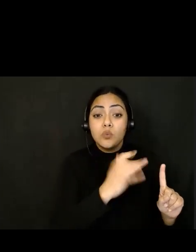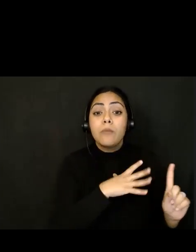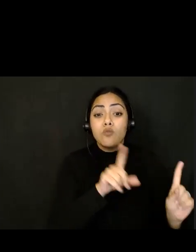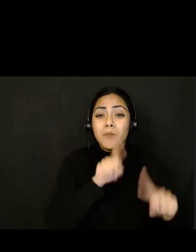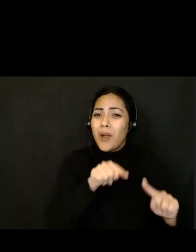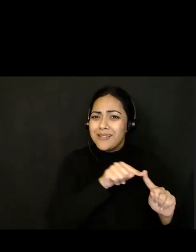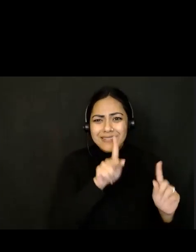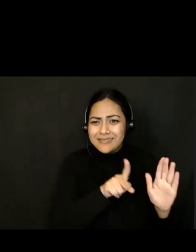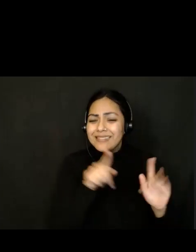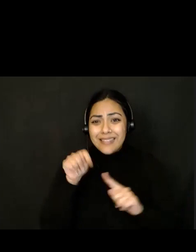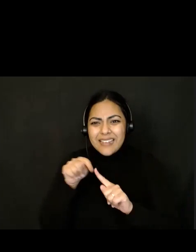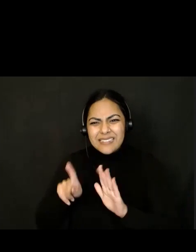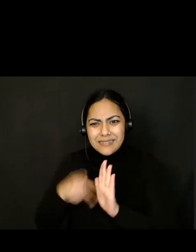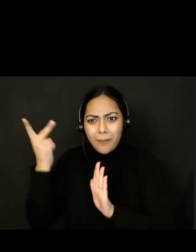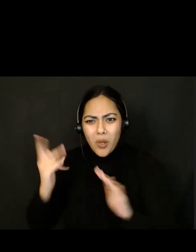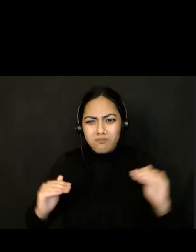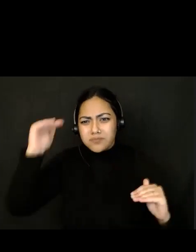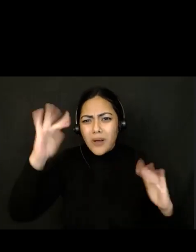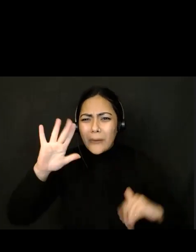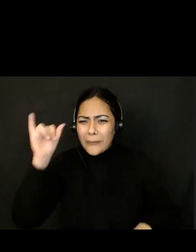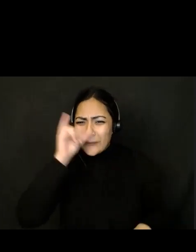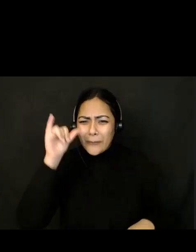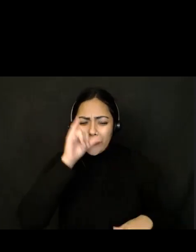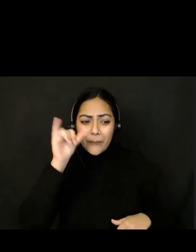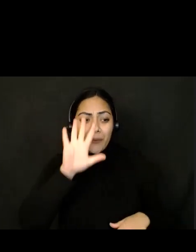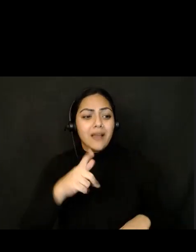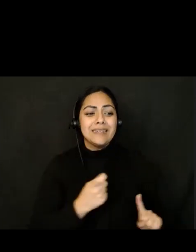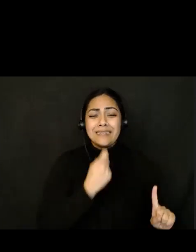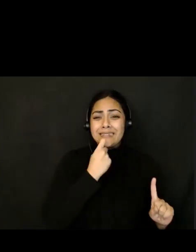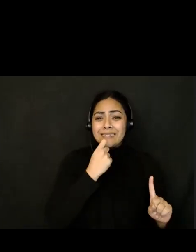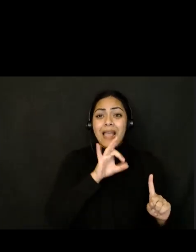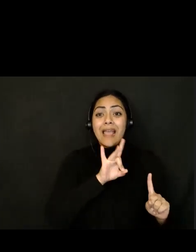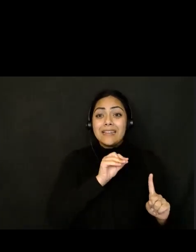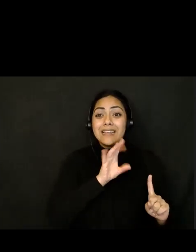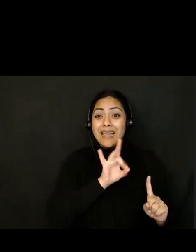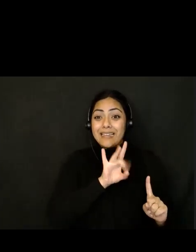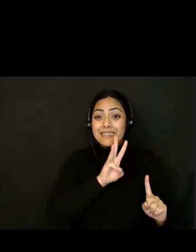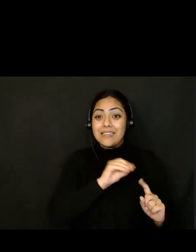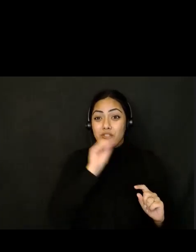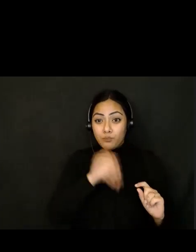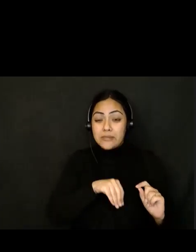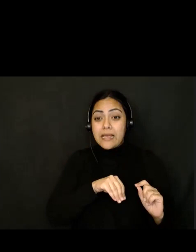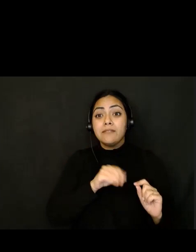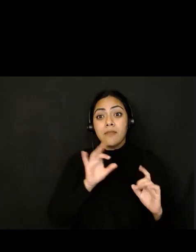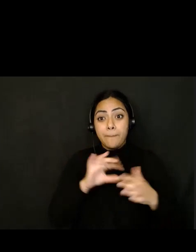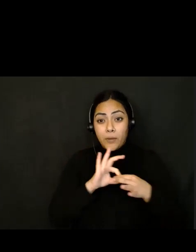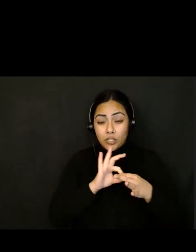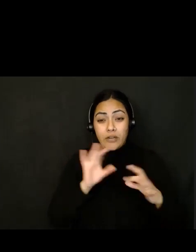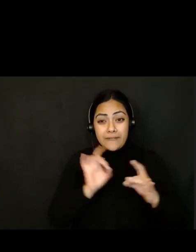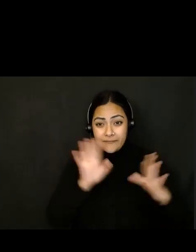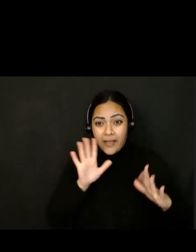with activity limitations are 50 to 100 more likely to experience violence or intimate partner